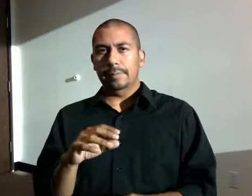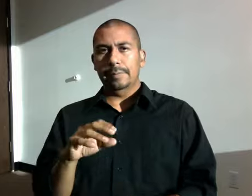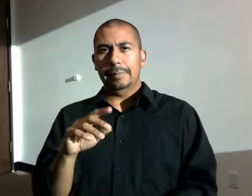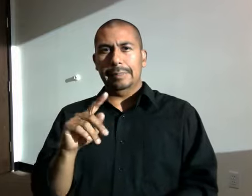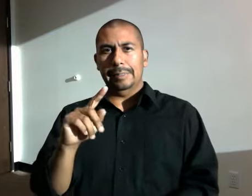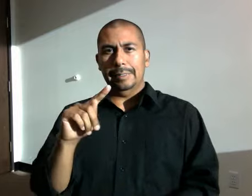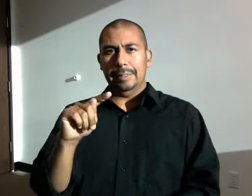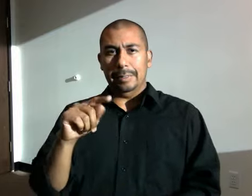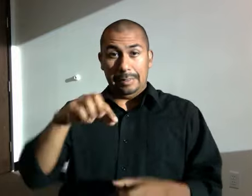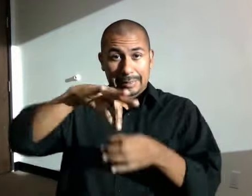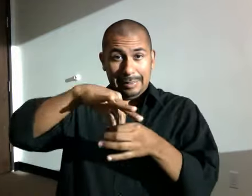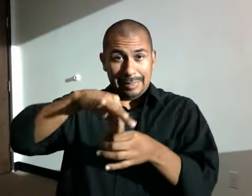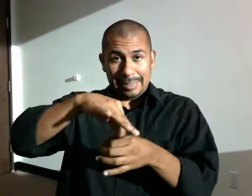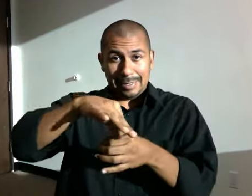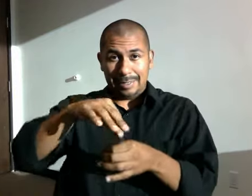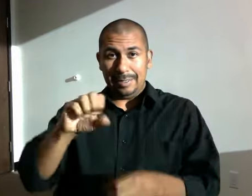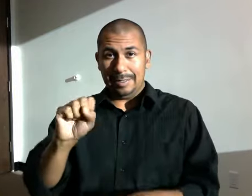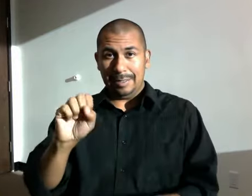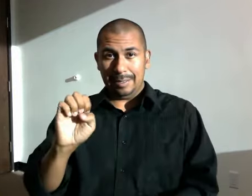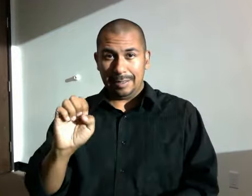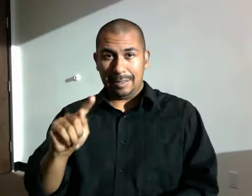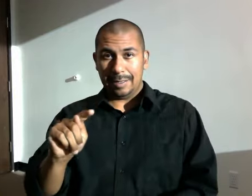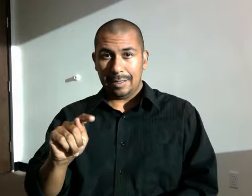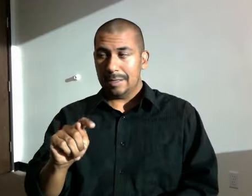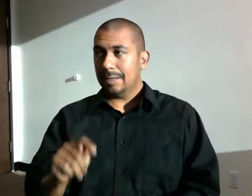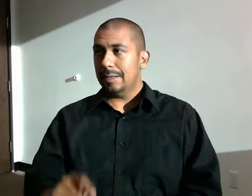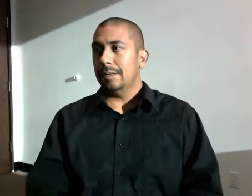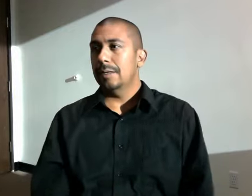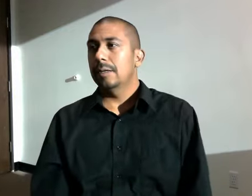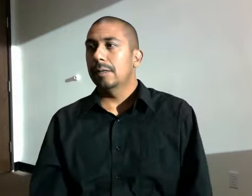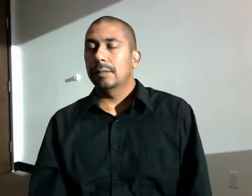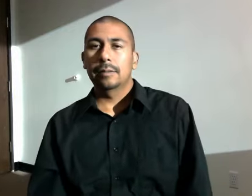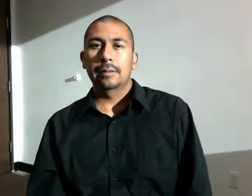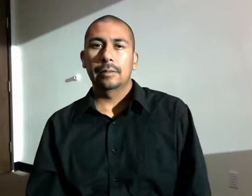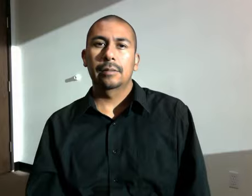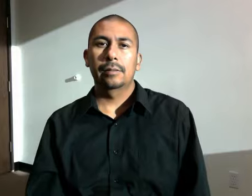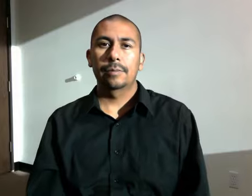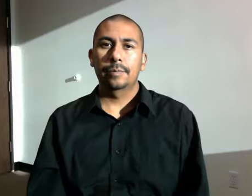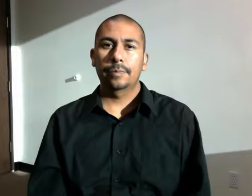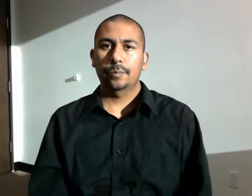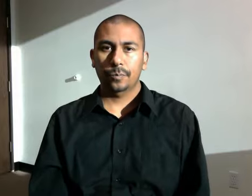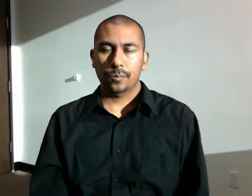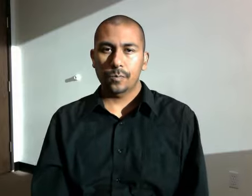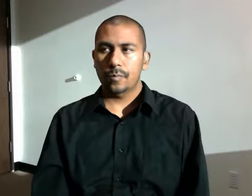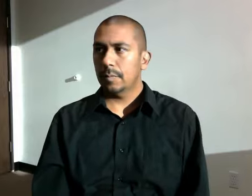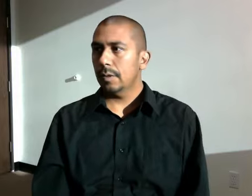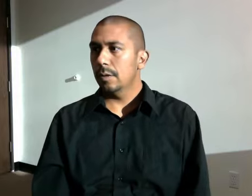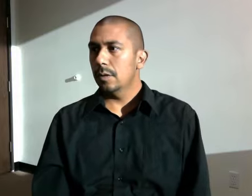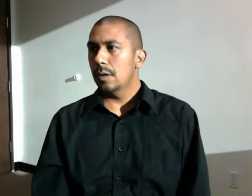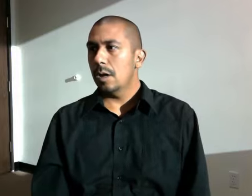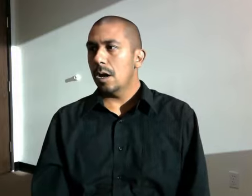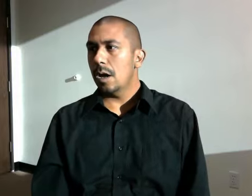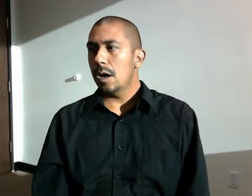then also in the room you would see a beautiful chaise longue for reclining on.